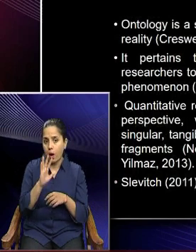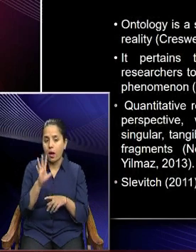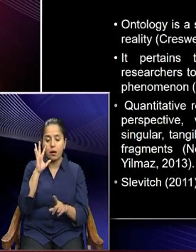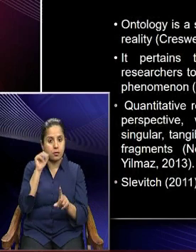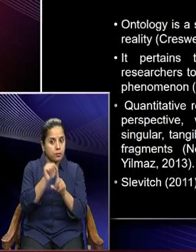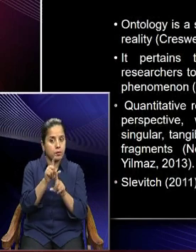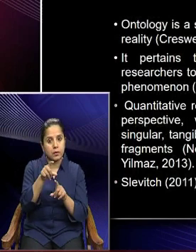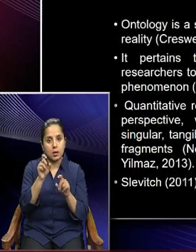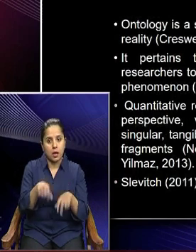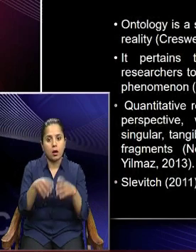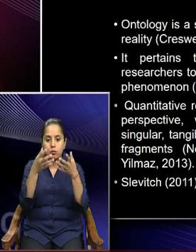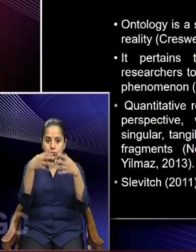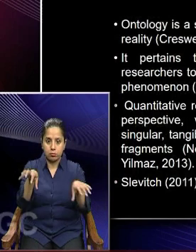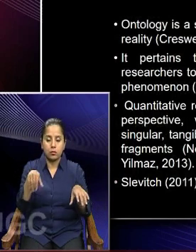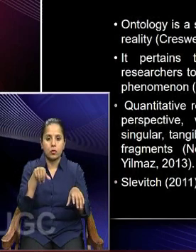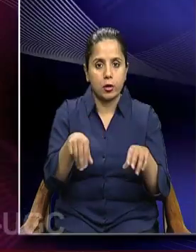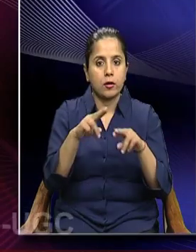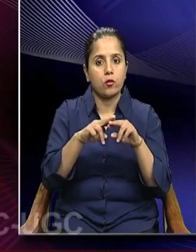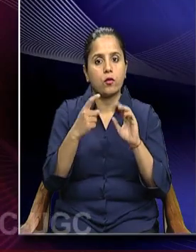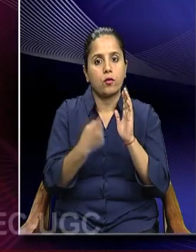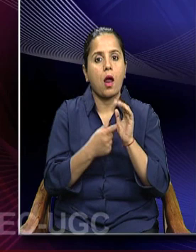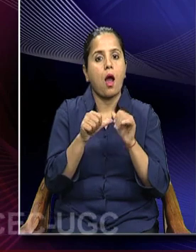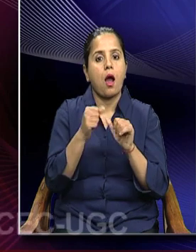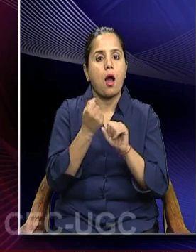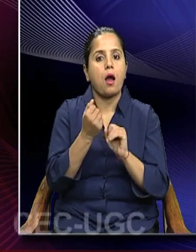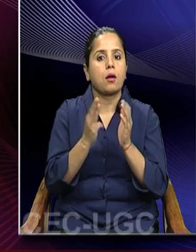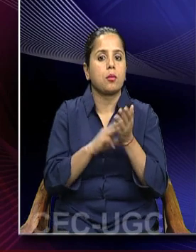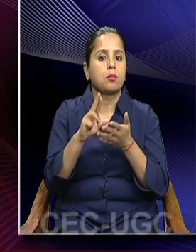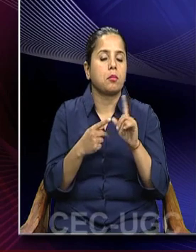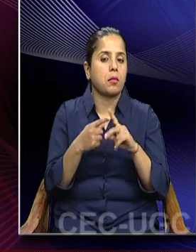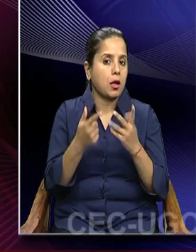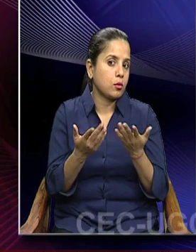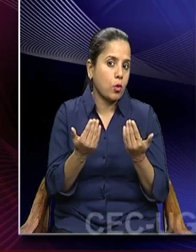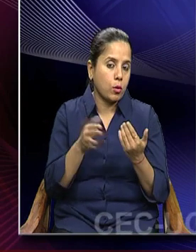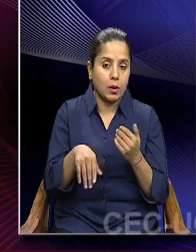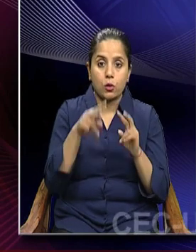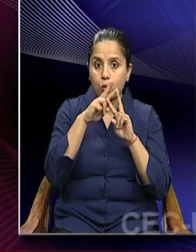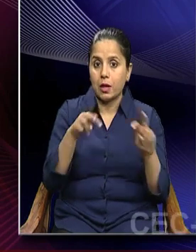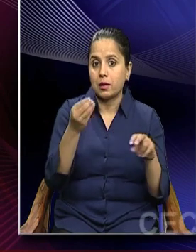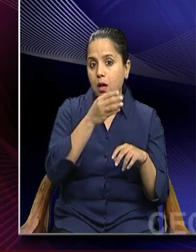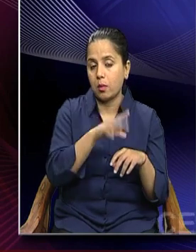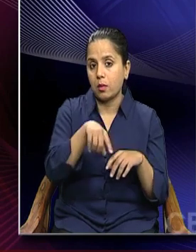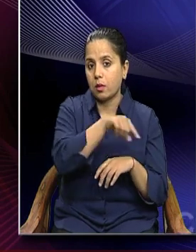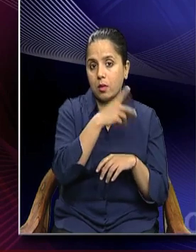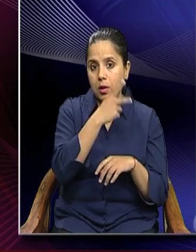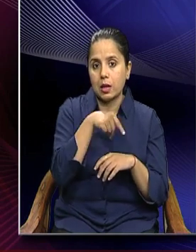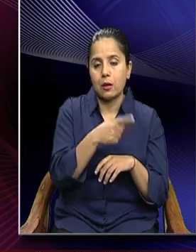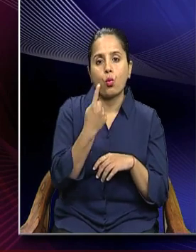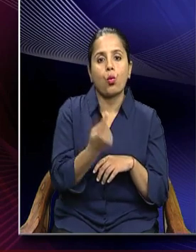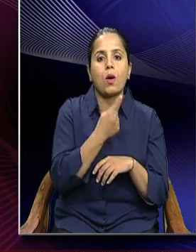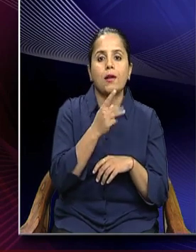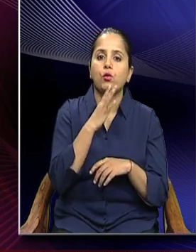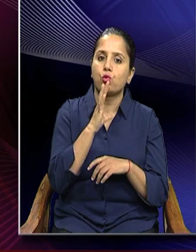and it can be broken down into fragments. There are researchers who argue that there is a single